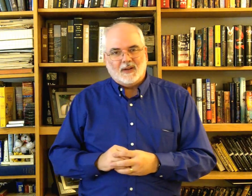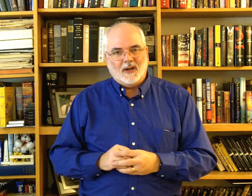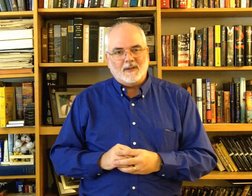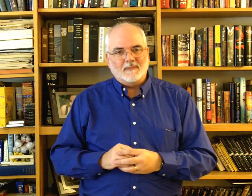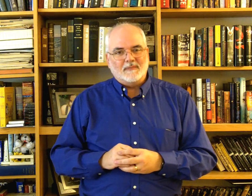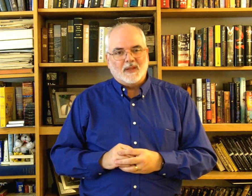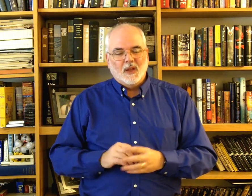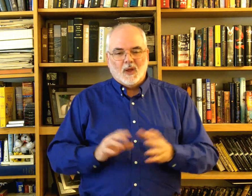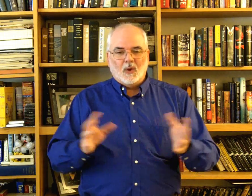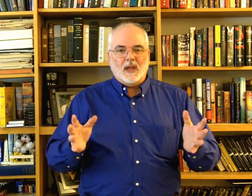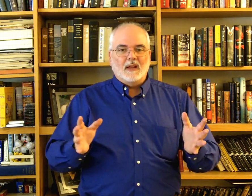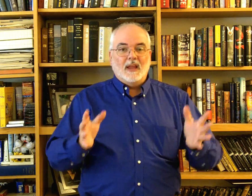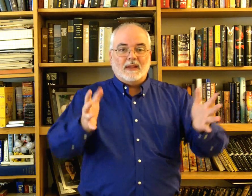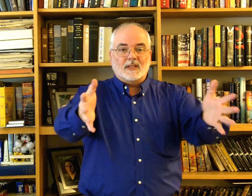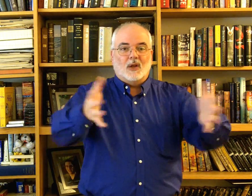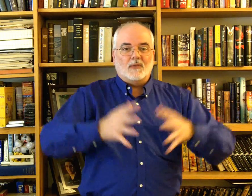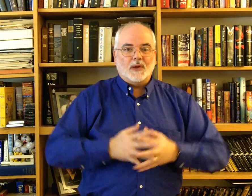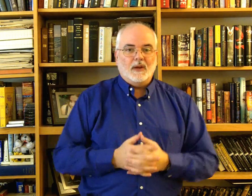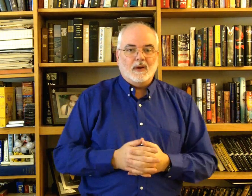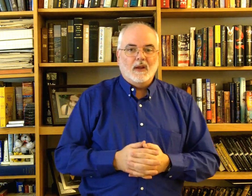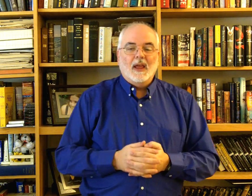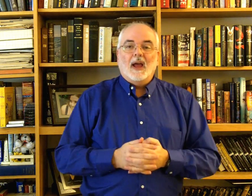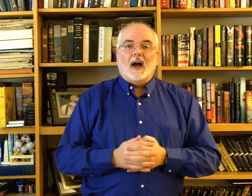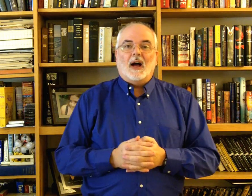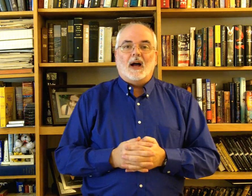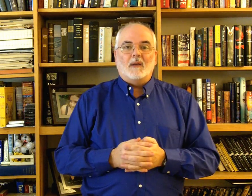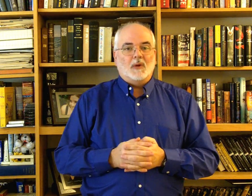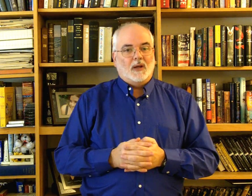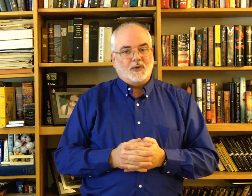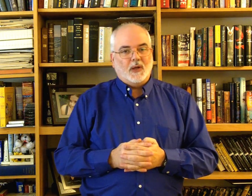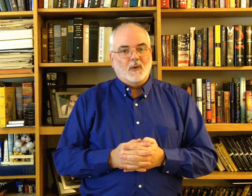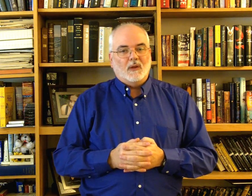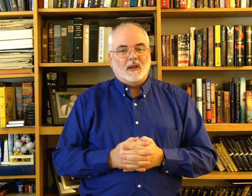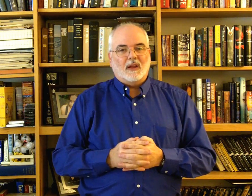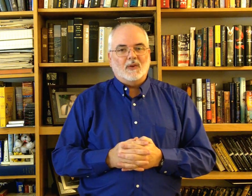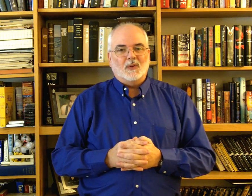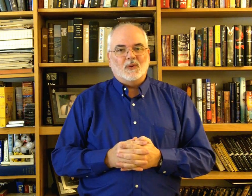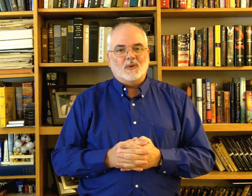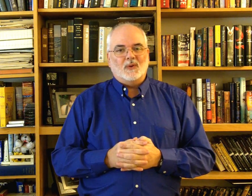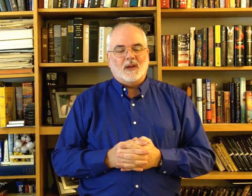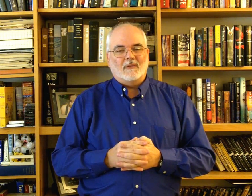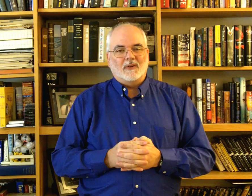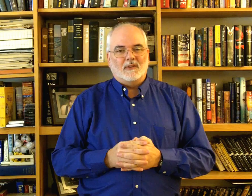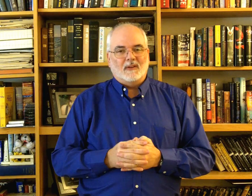right? Okay, that's all for here. I'm going to let you go. You have